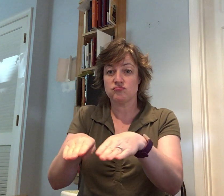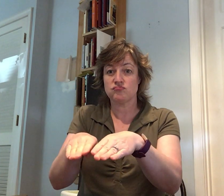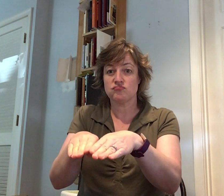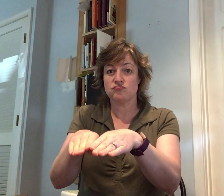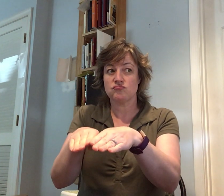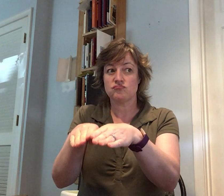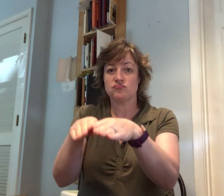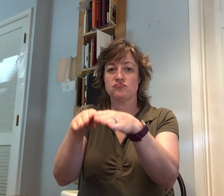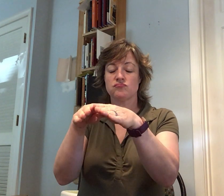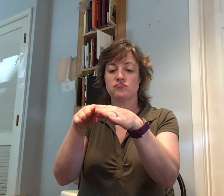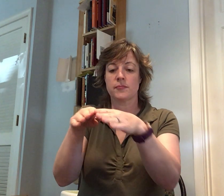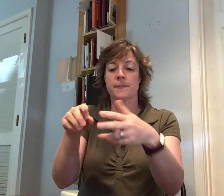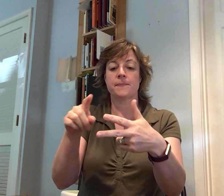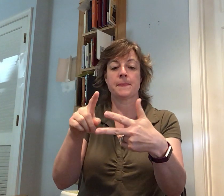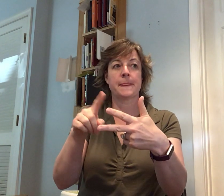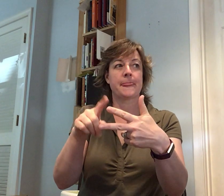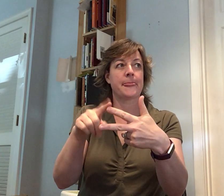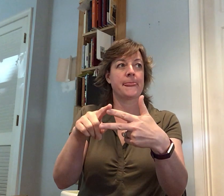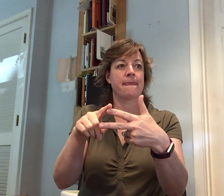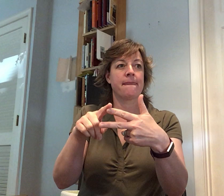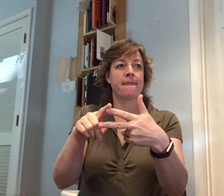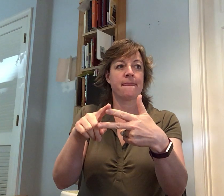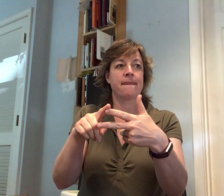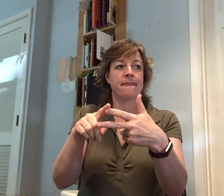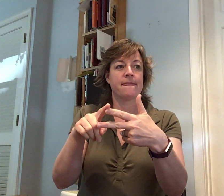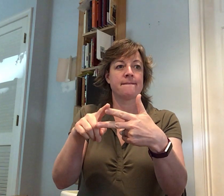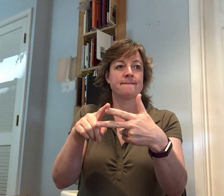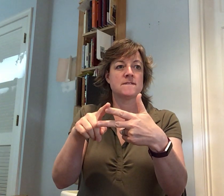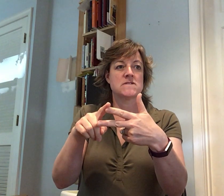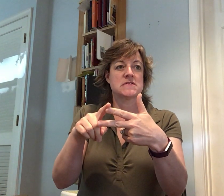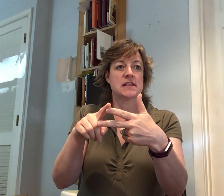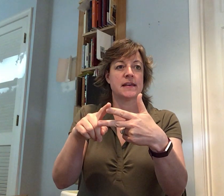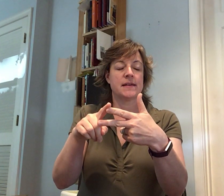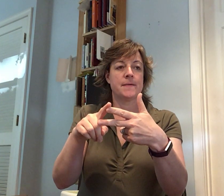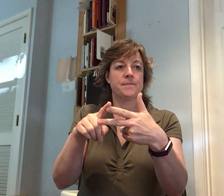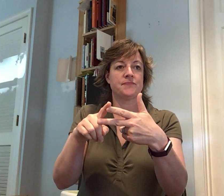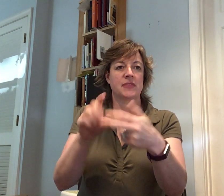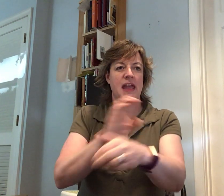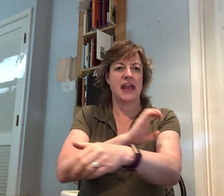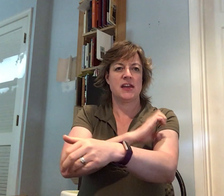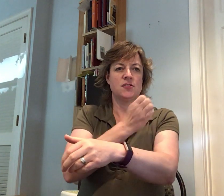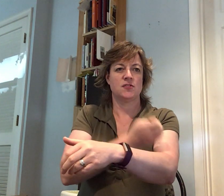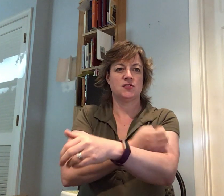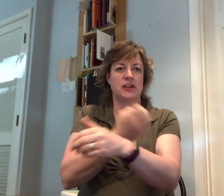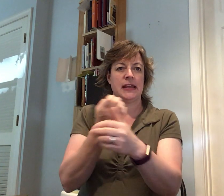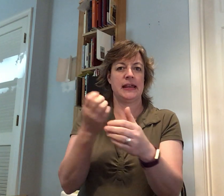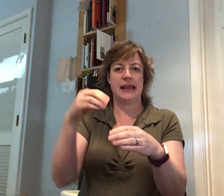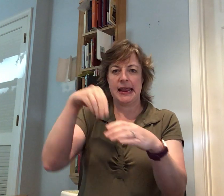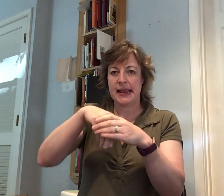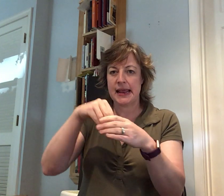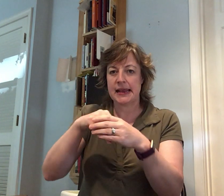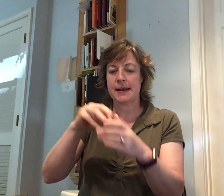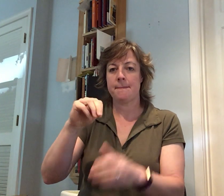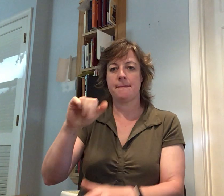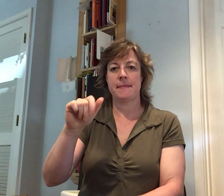Divergent boundaries are the result of rising convection currents in the mantle and are characterized by